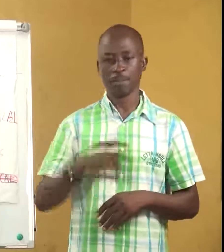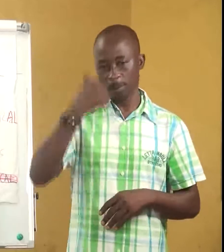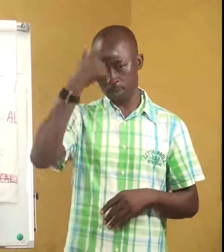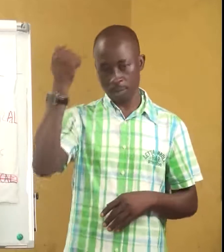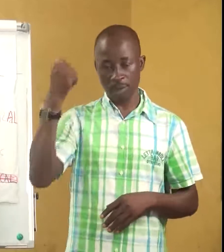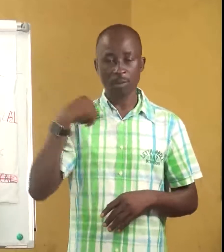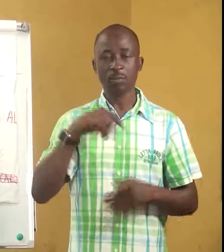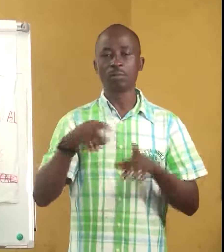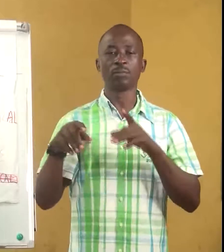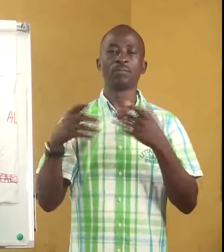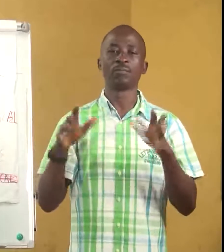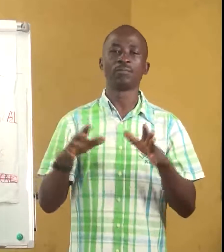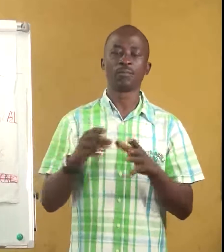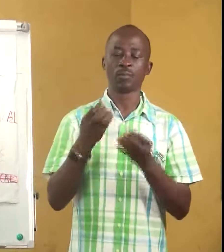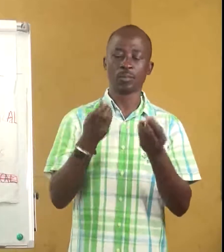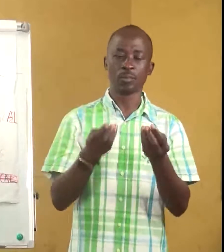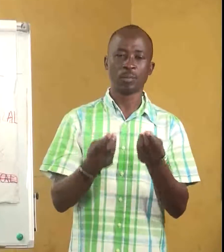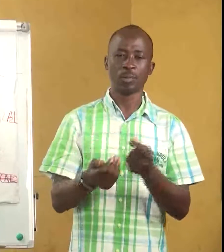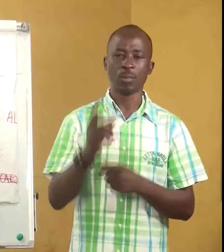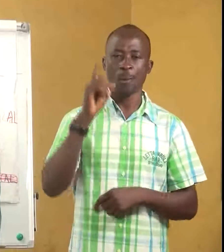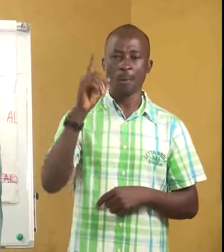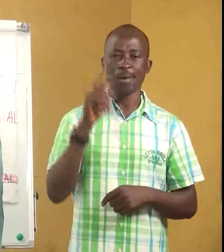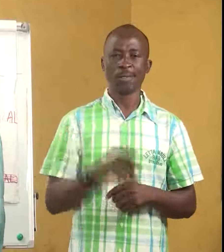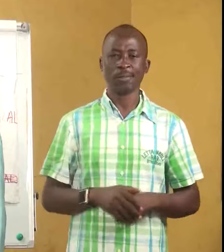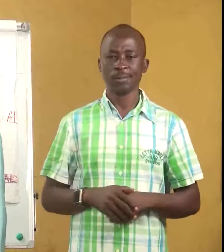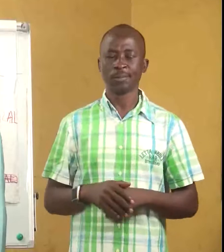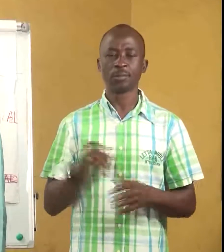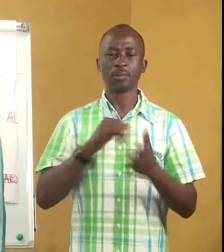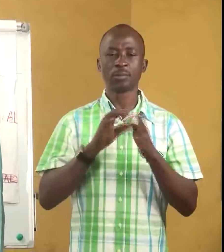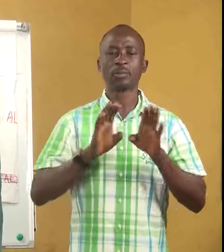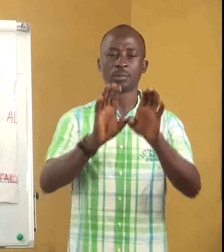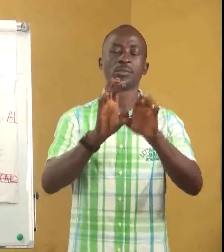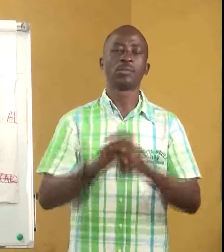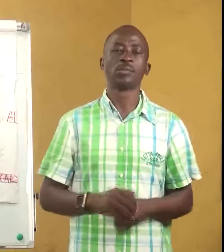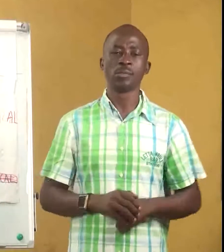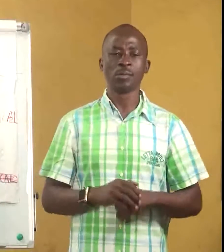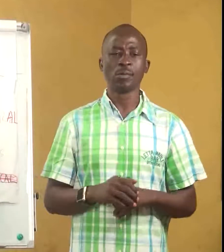because we have done Soil 1. So it will be a continuation.